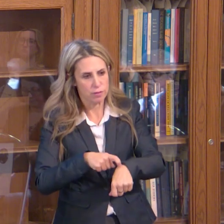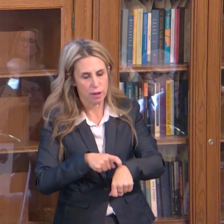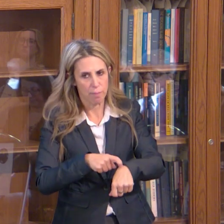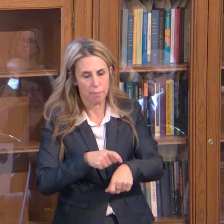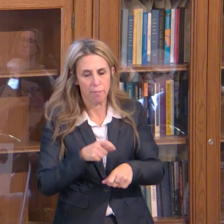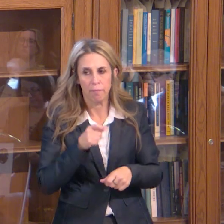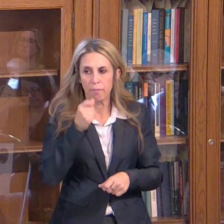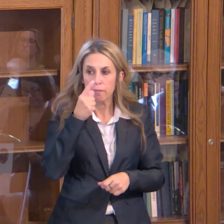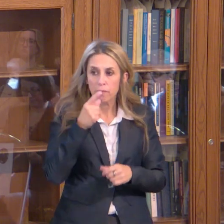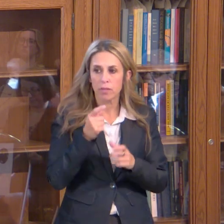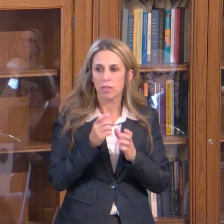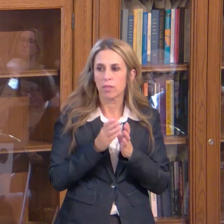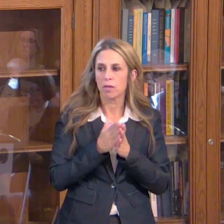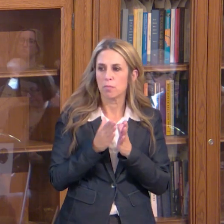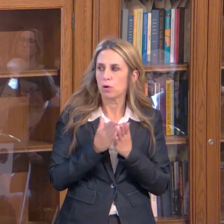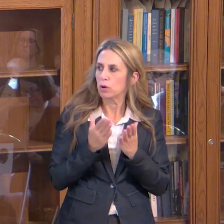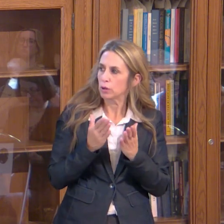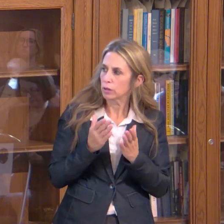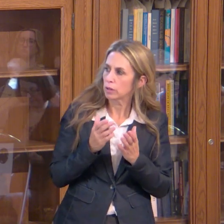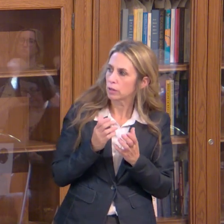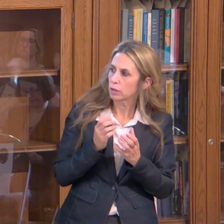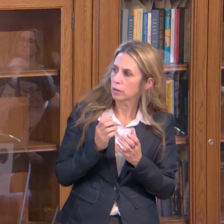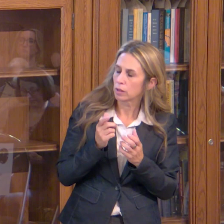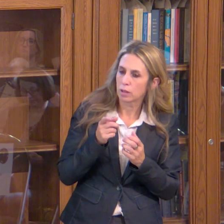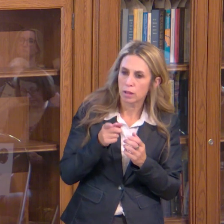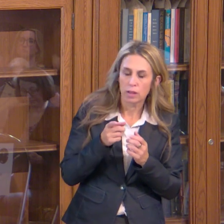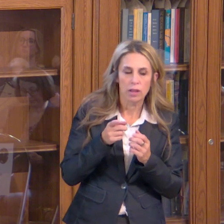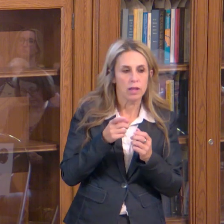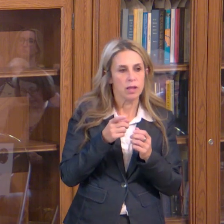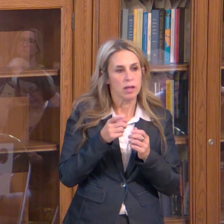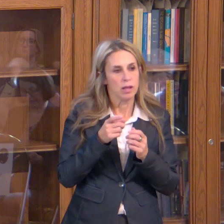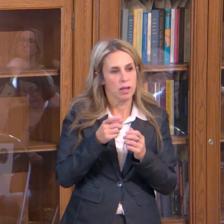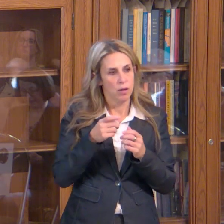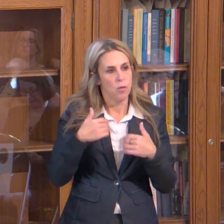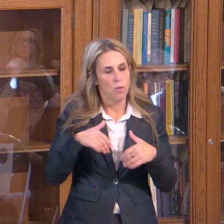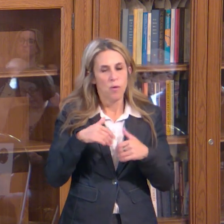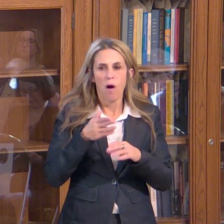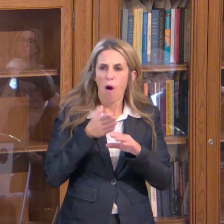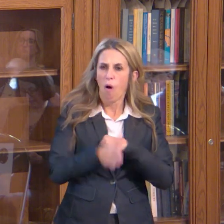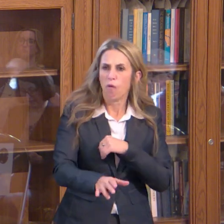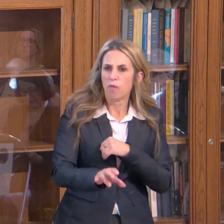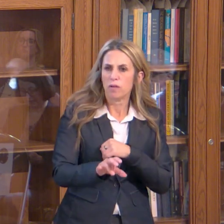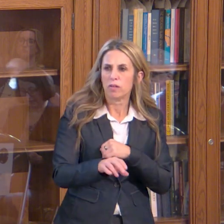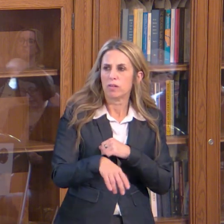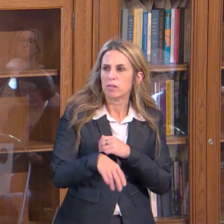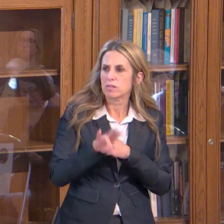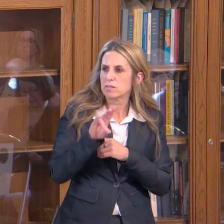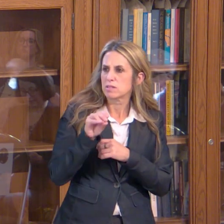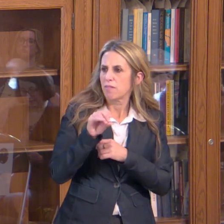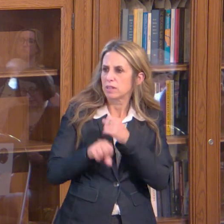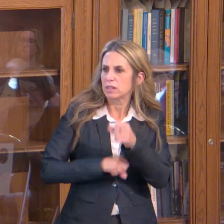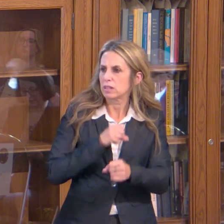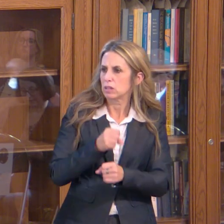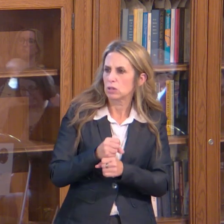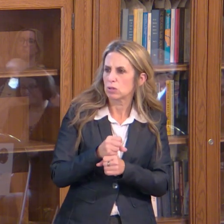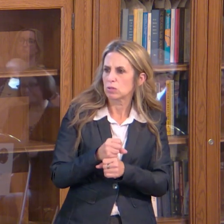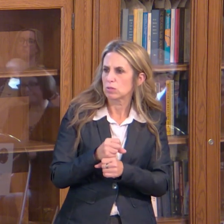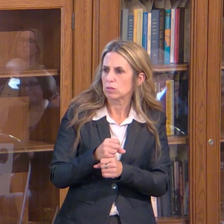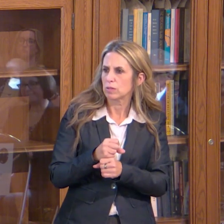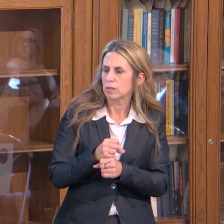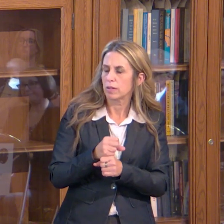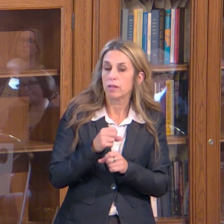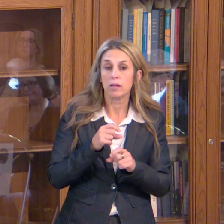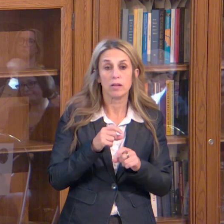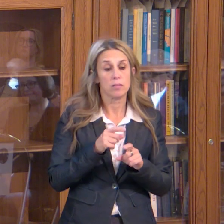the various book covers takes us over seven decades but also it takes us